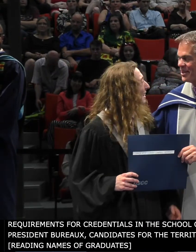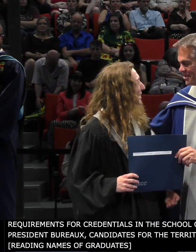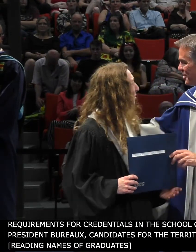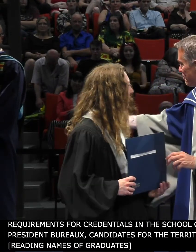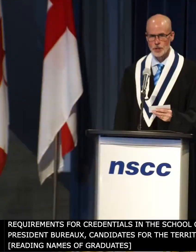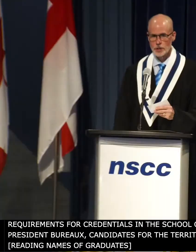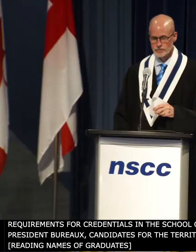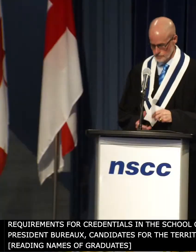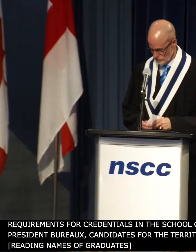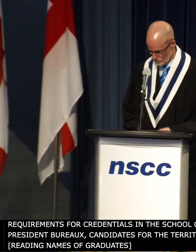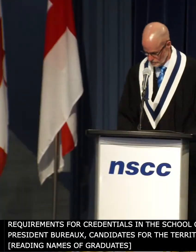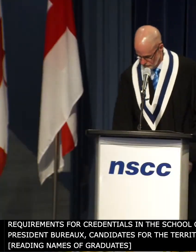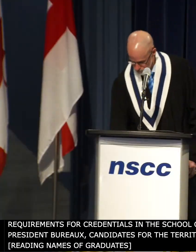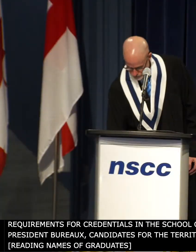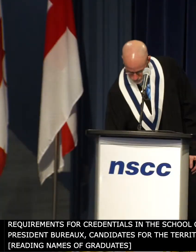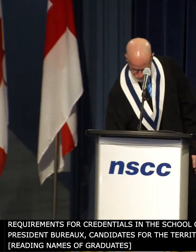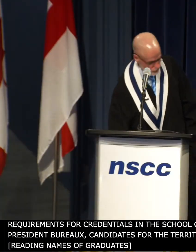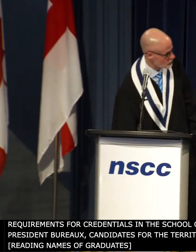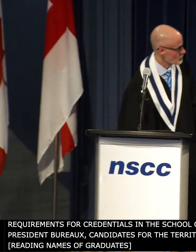Caleb Reed.